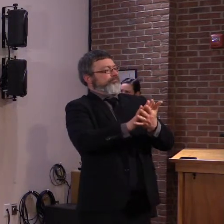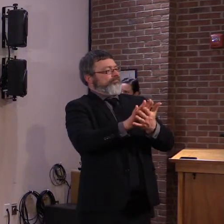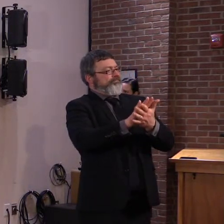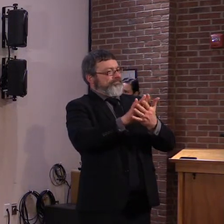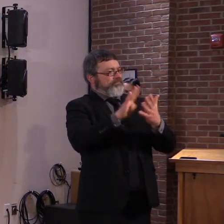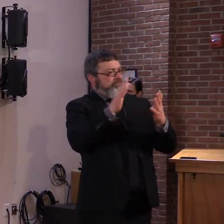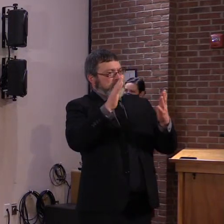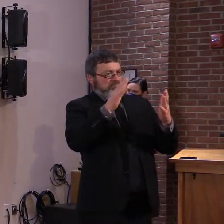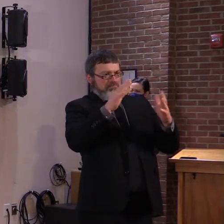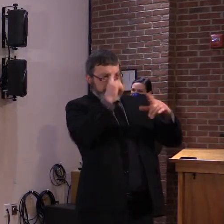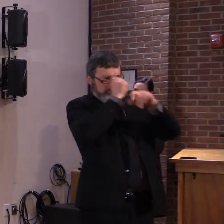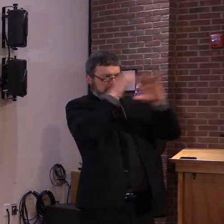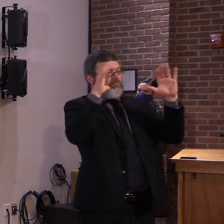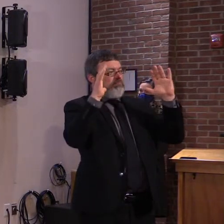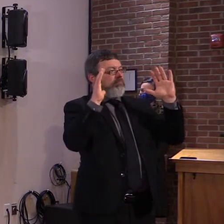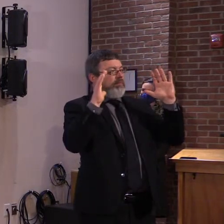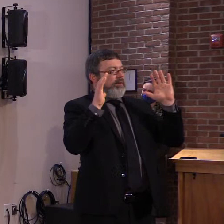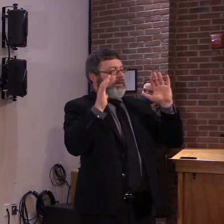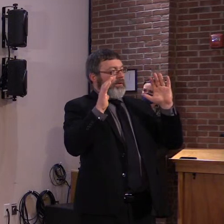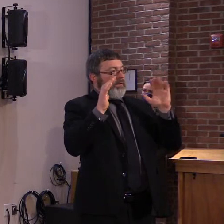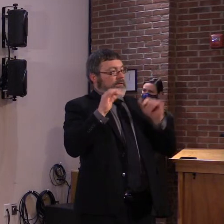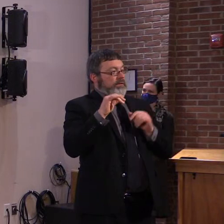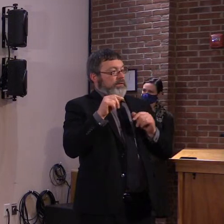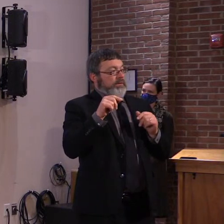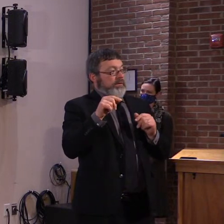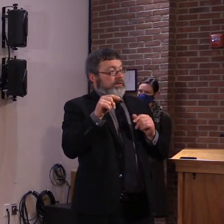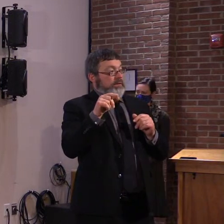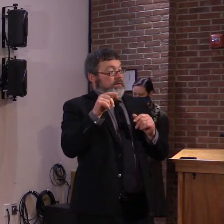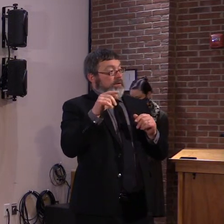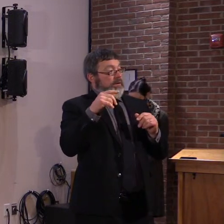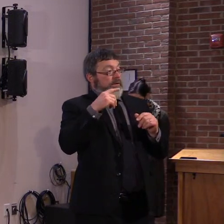social gatherings that do not typically occur.